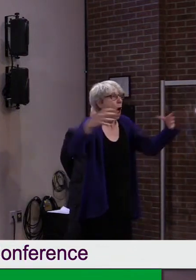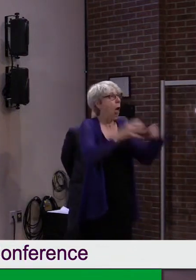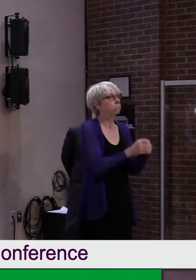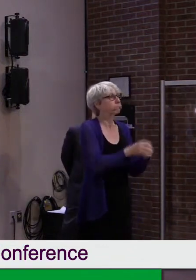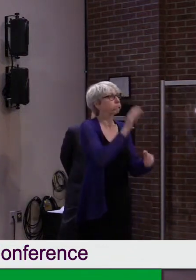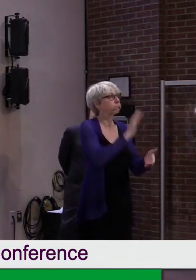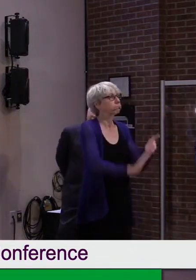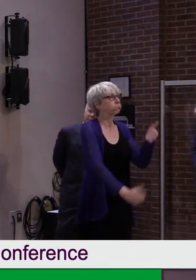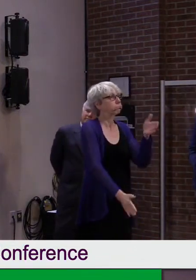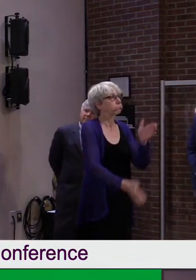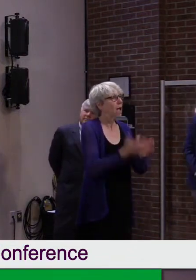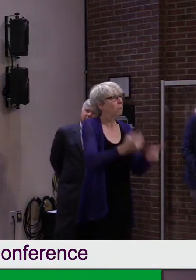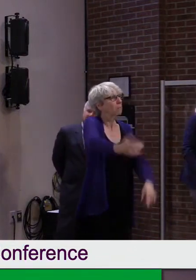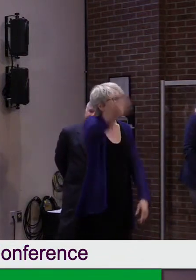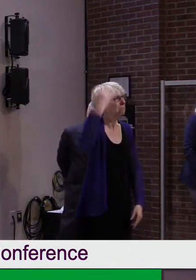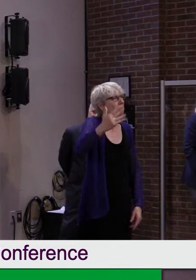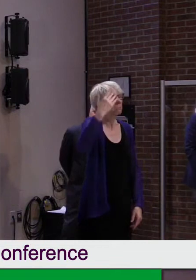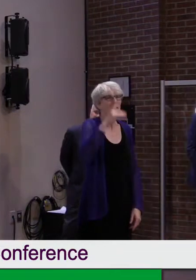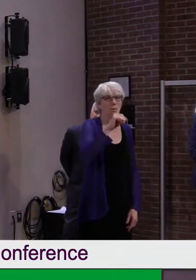happening here?